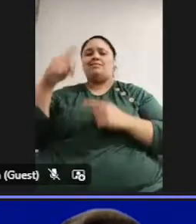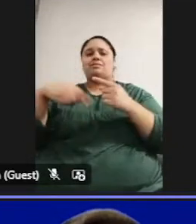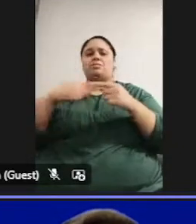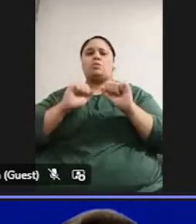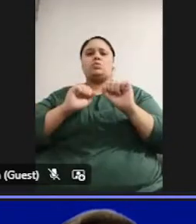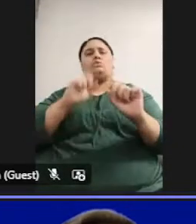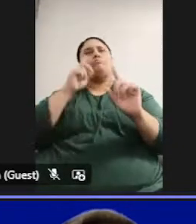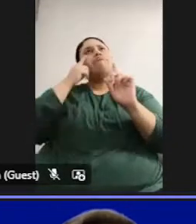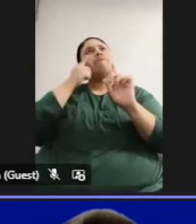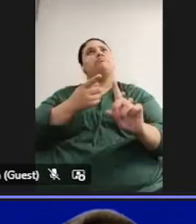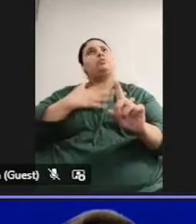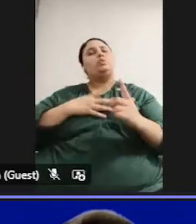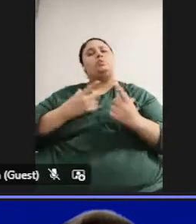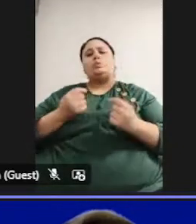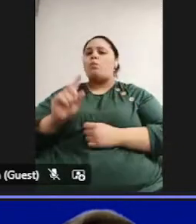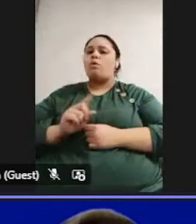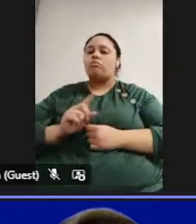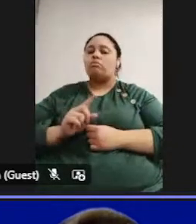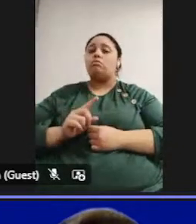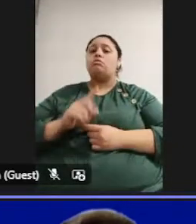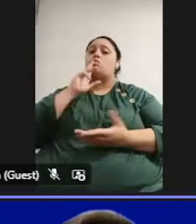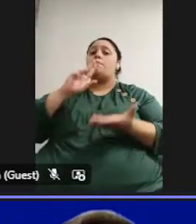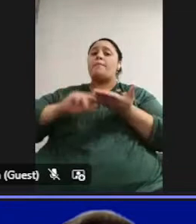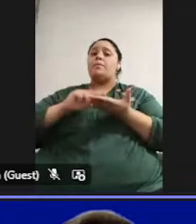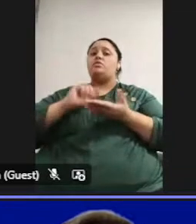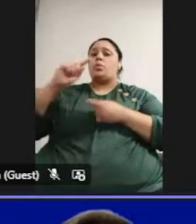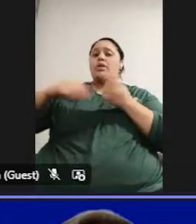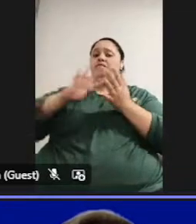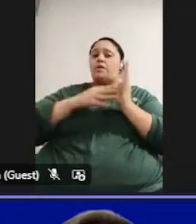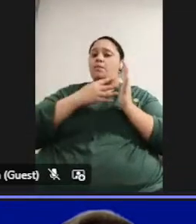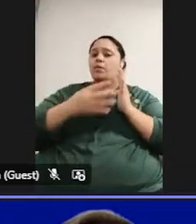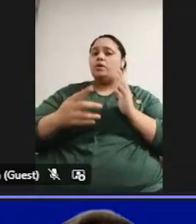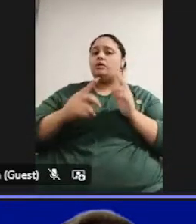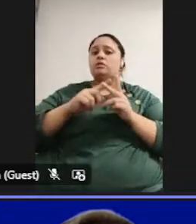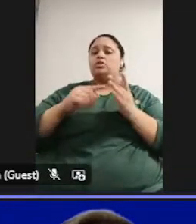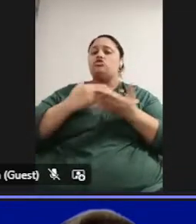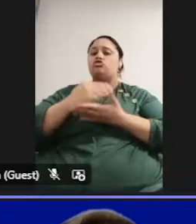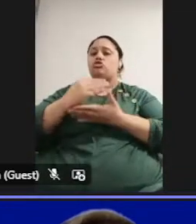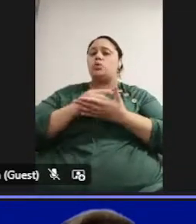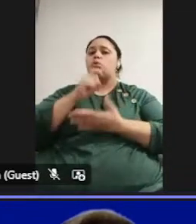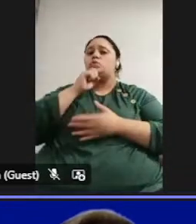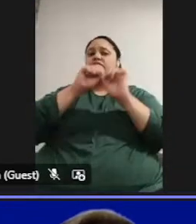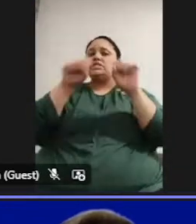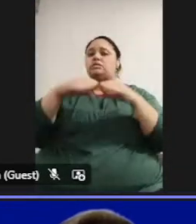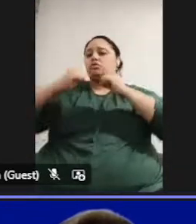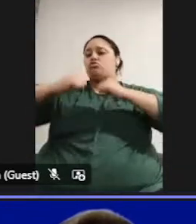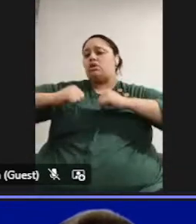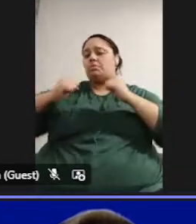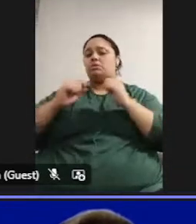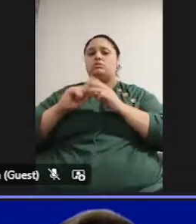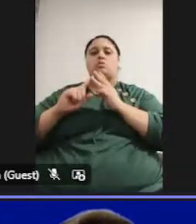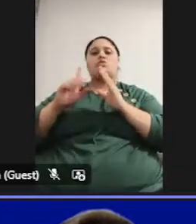So publishing their wheeling frameworks, sharing use of systems agreements, but also updating